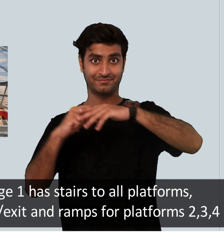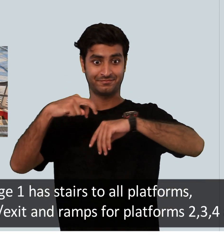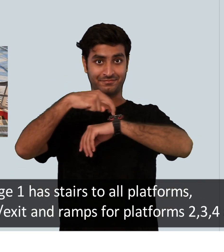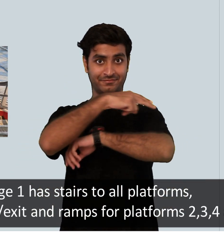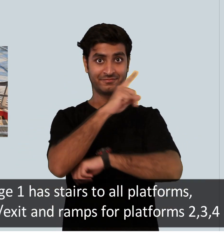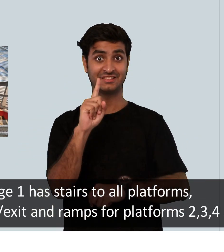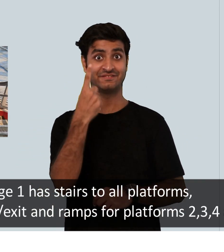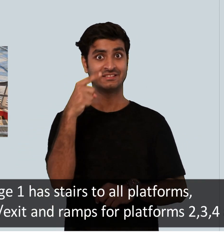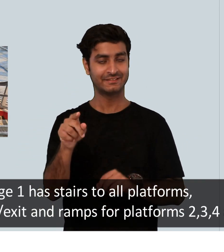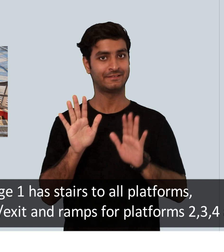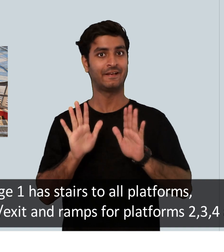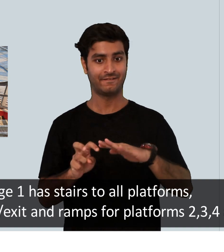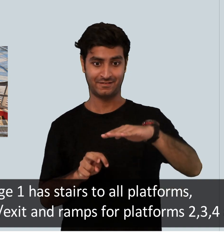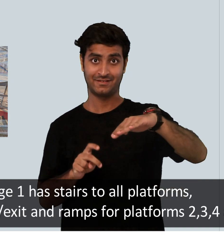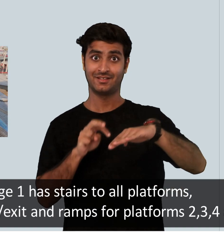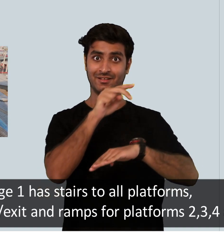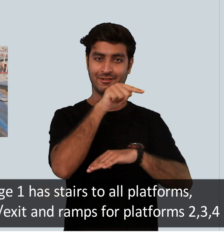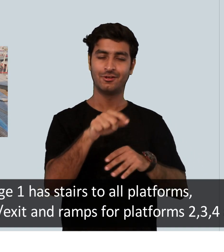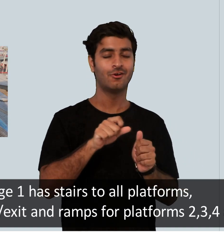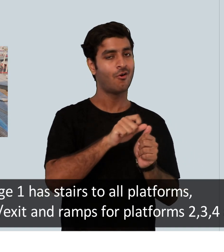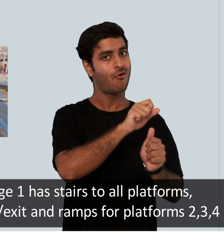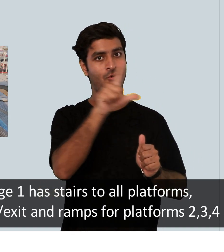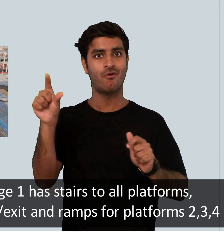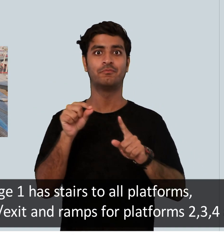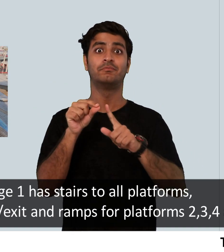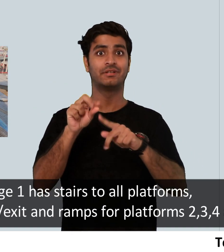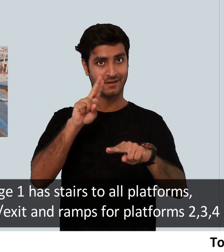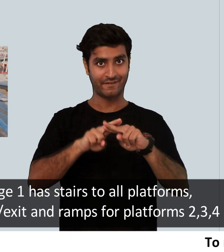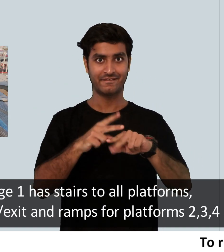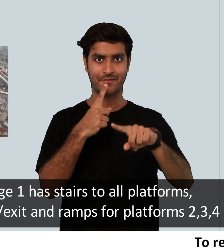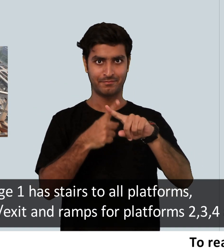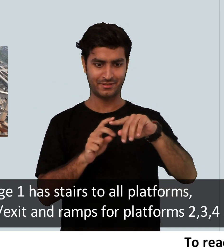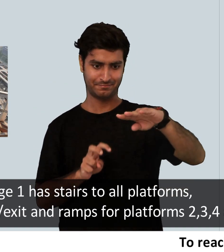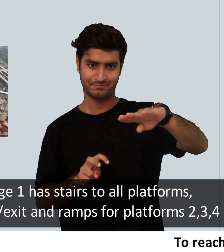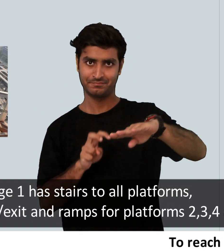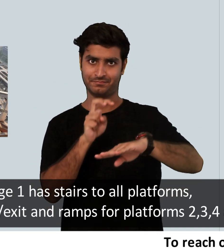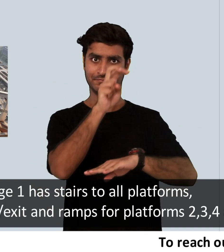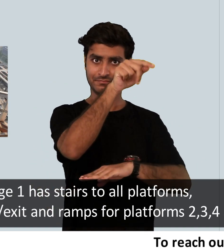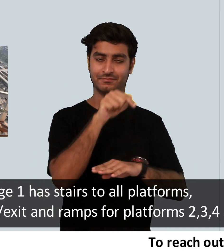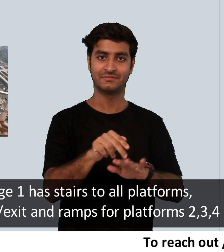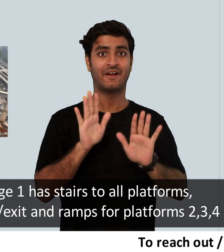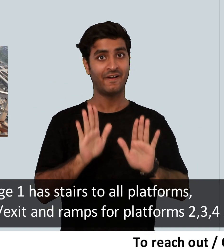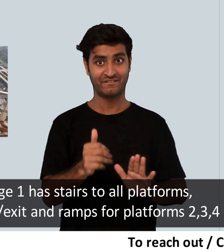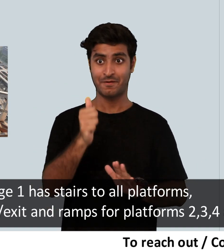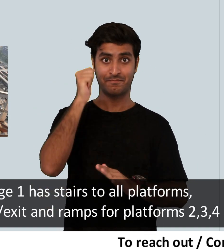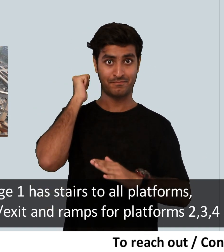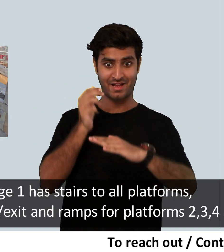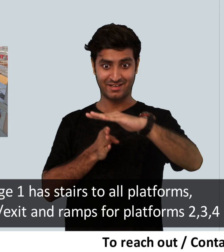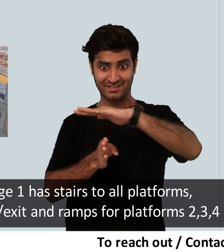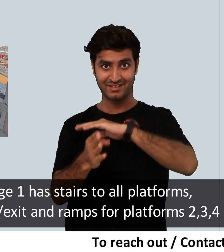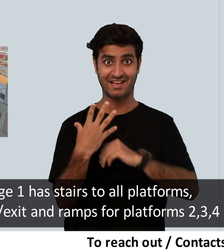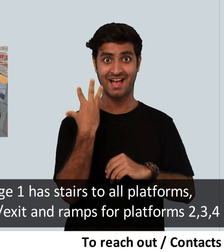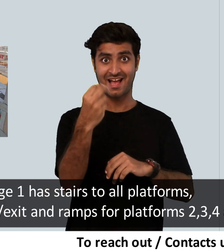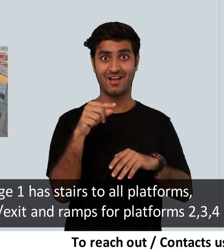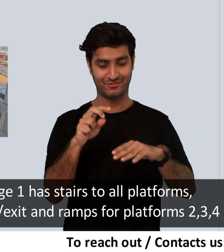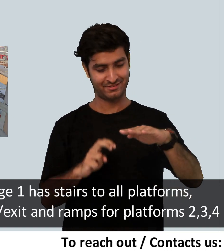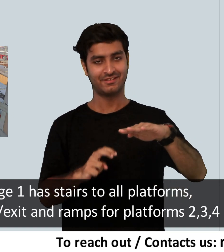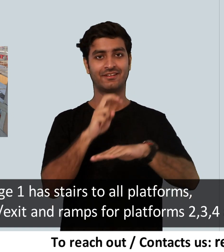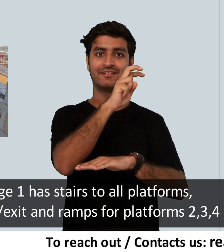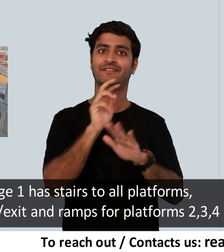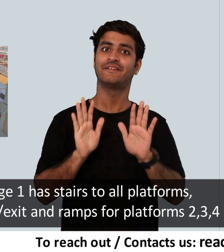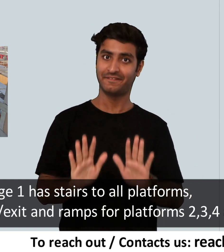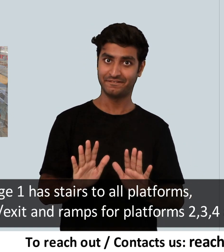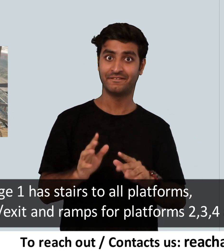Foot-over bridge 1 has stairs to all platforms, an escalator at the entry exit and ramps for platforms